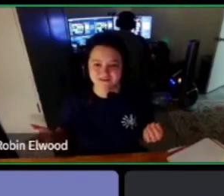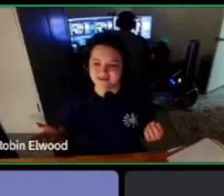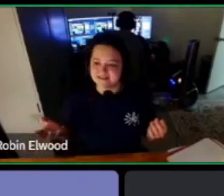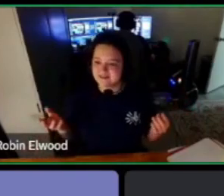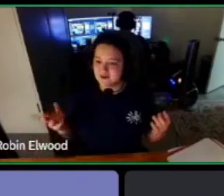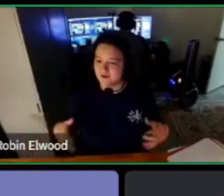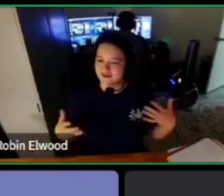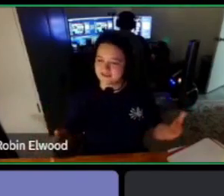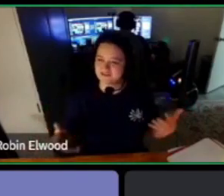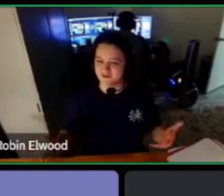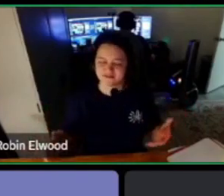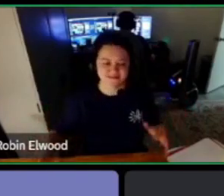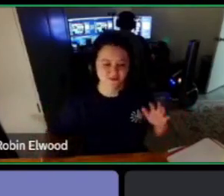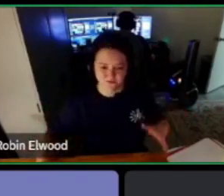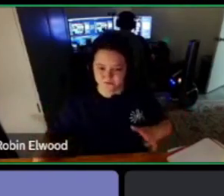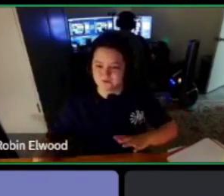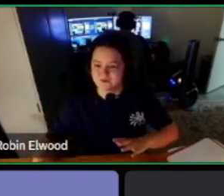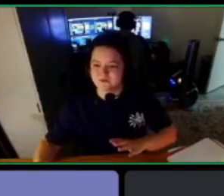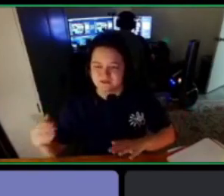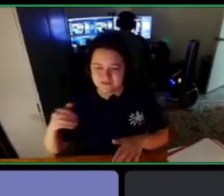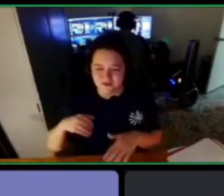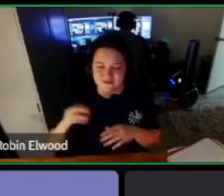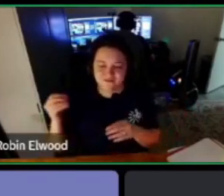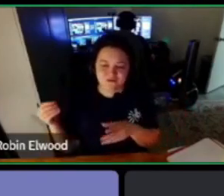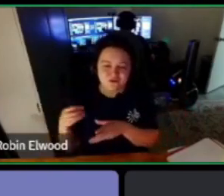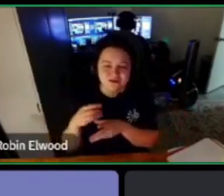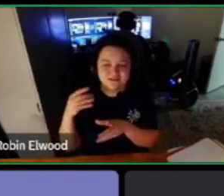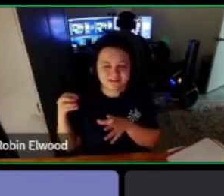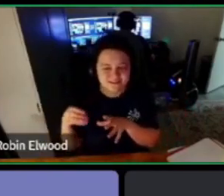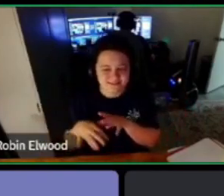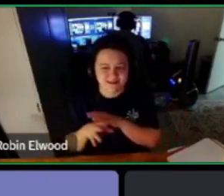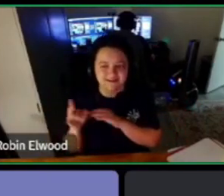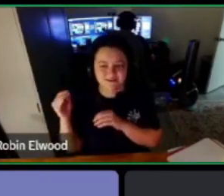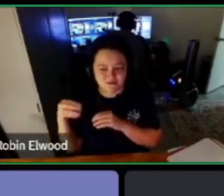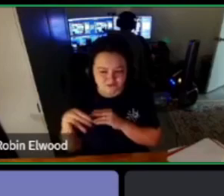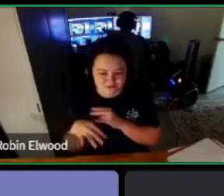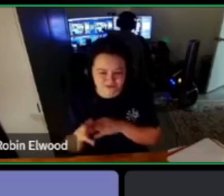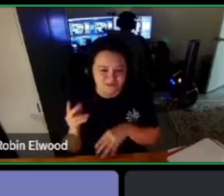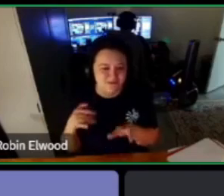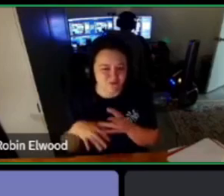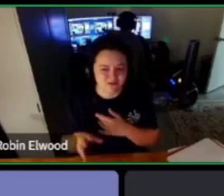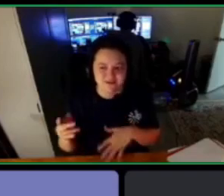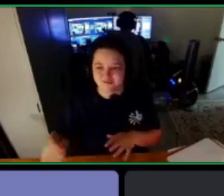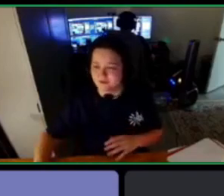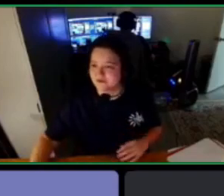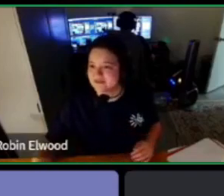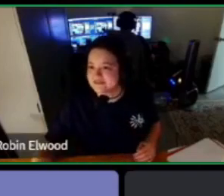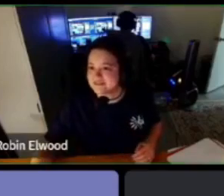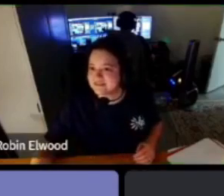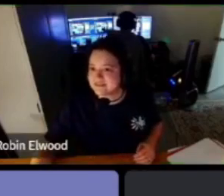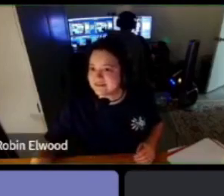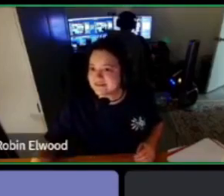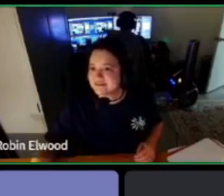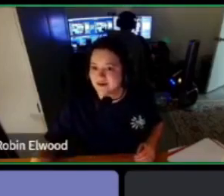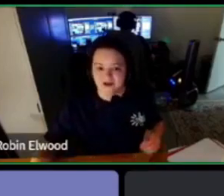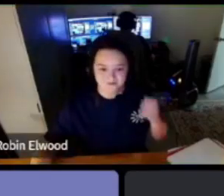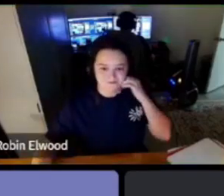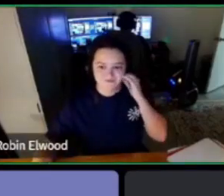know how to get started. So we'll start and we'll trickle in sign heraldry very slowly throughout the lessons. Okay.